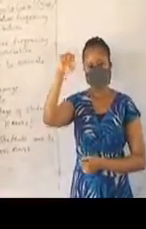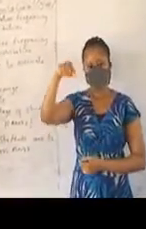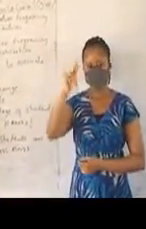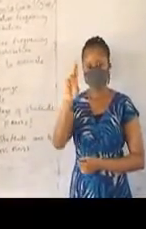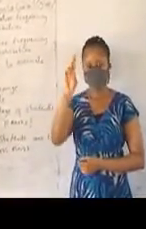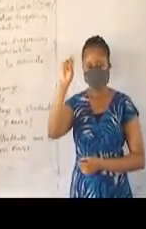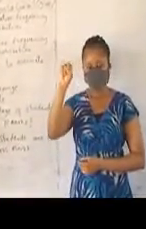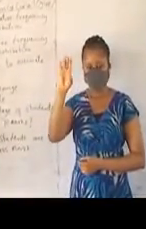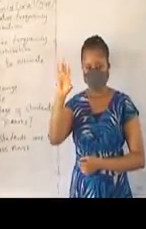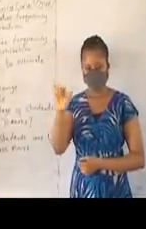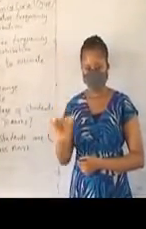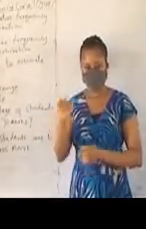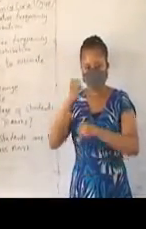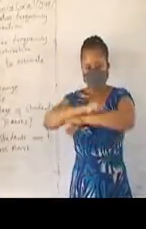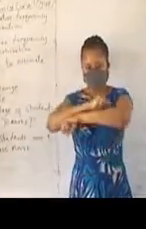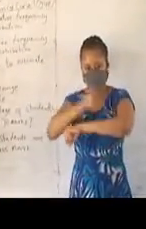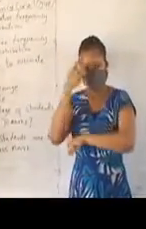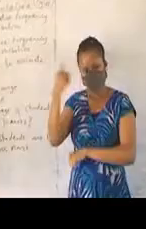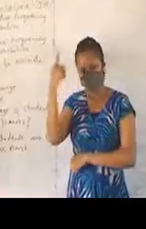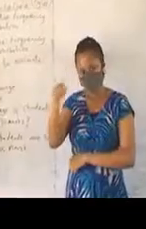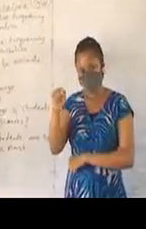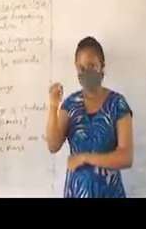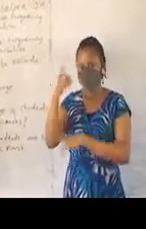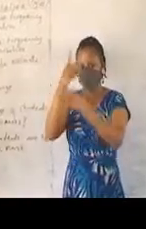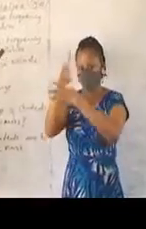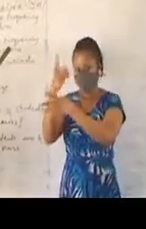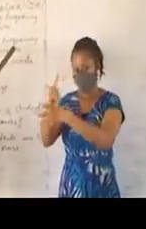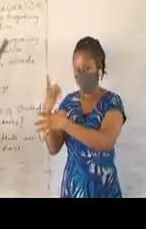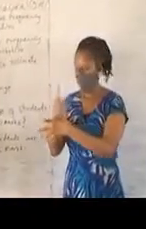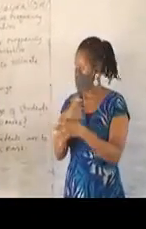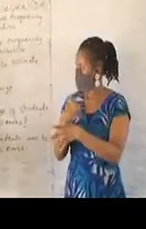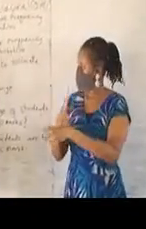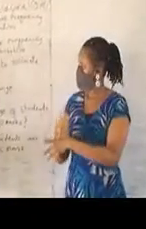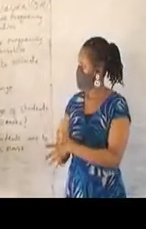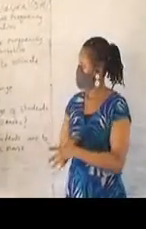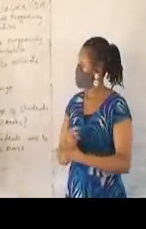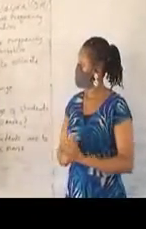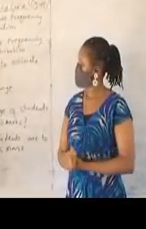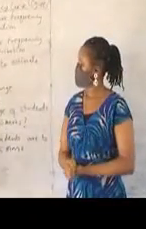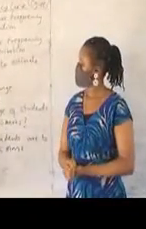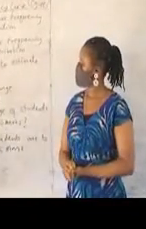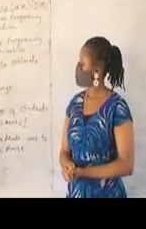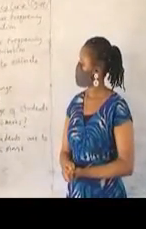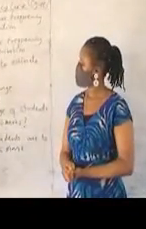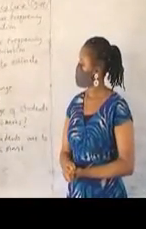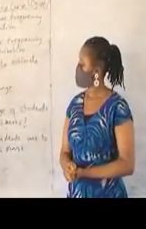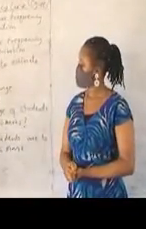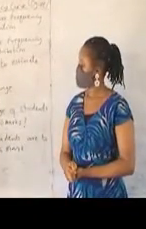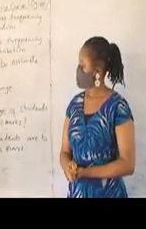distribution. B says, draw the cumulative frequency curve for the